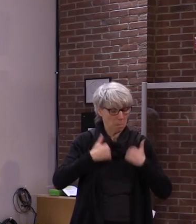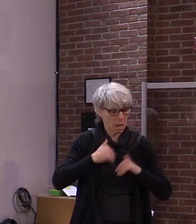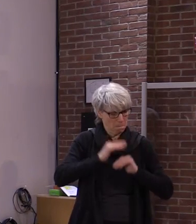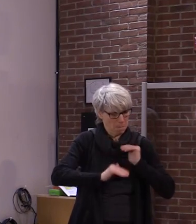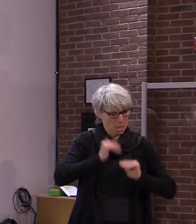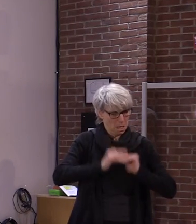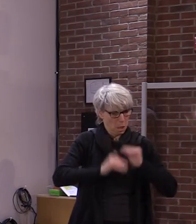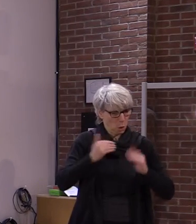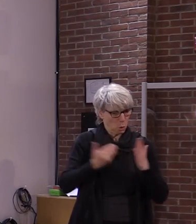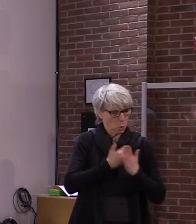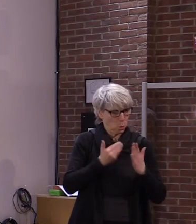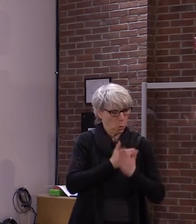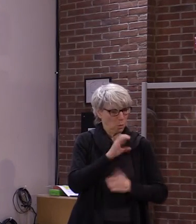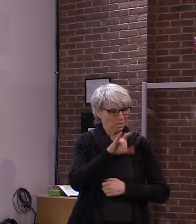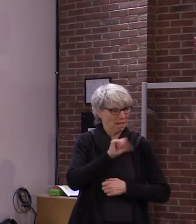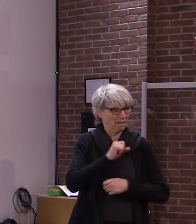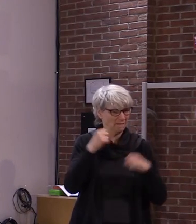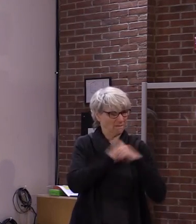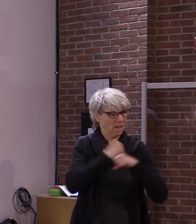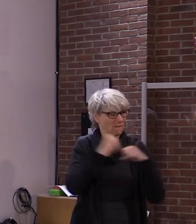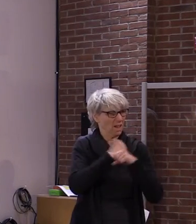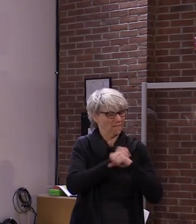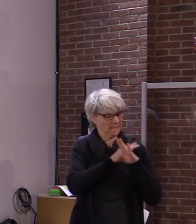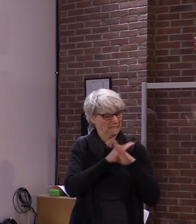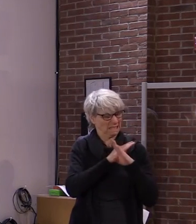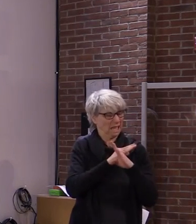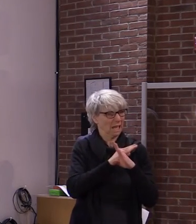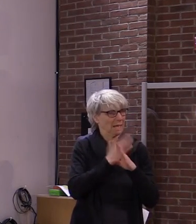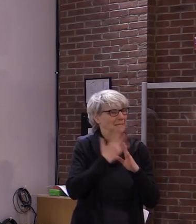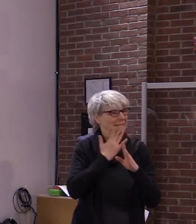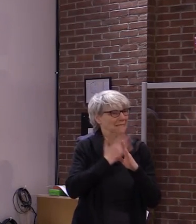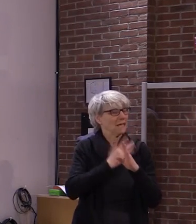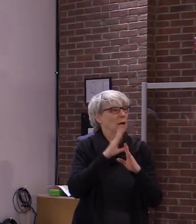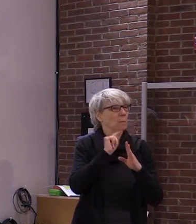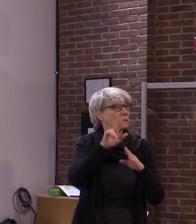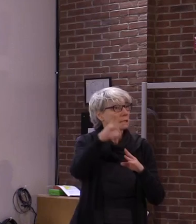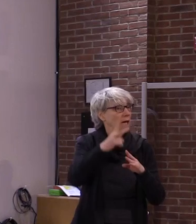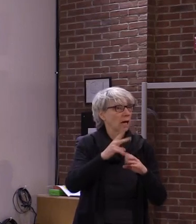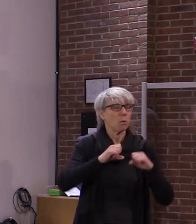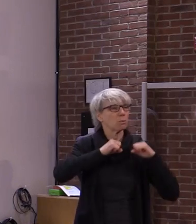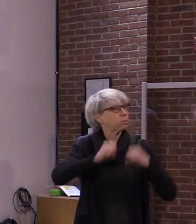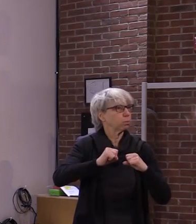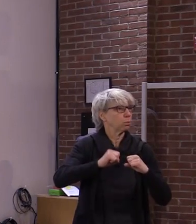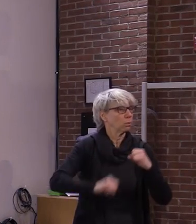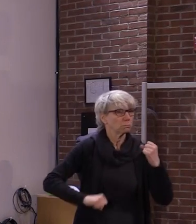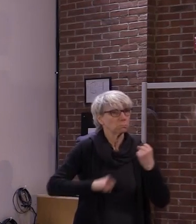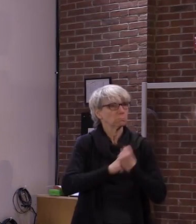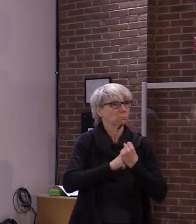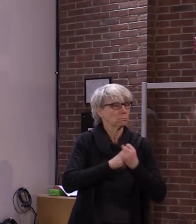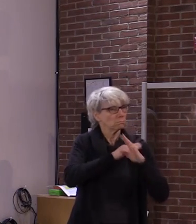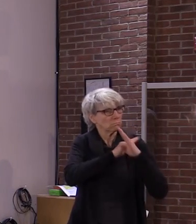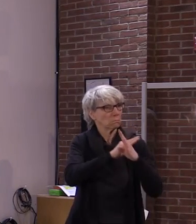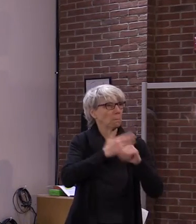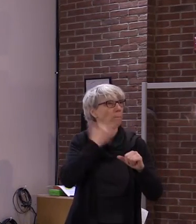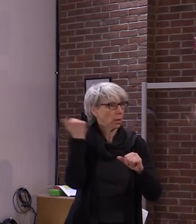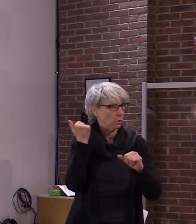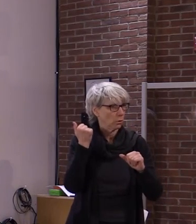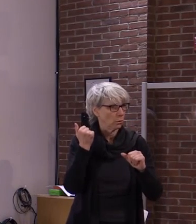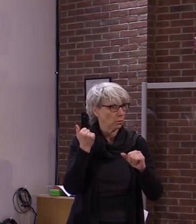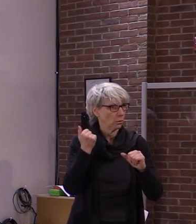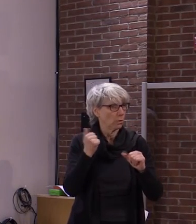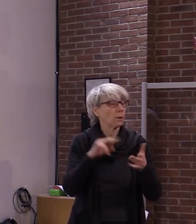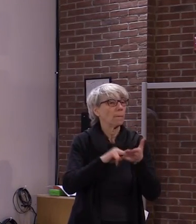were created after the first dose. This booster increases the strength of your new antibody production, making it